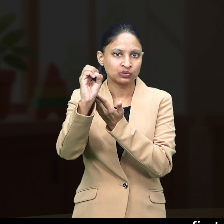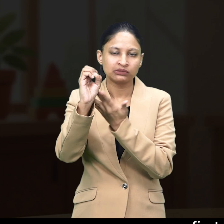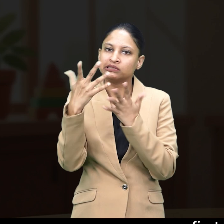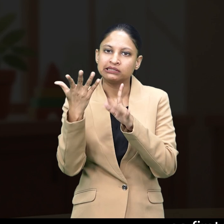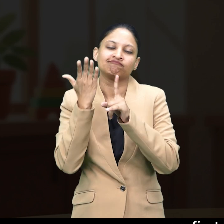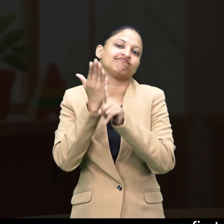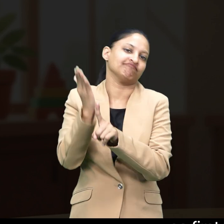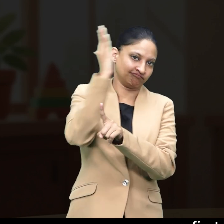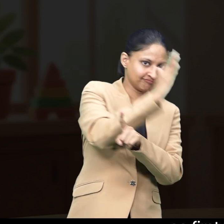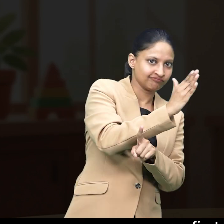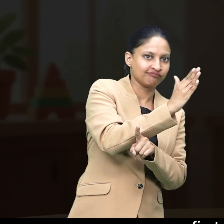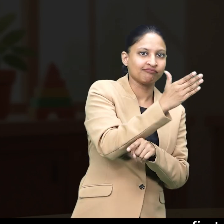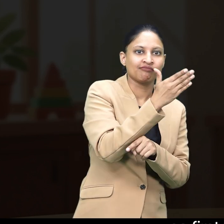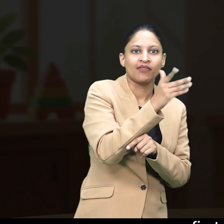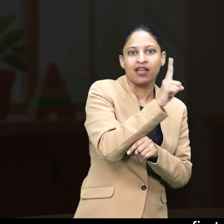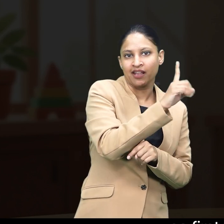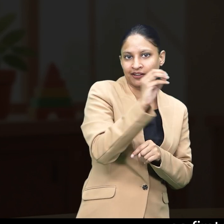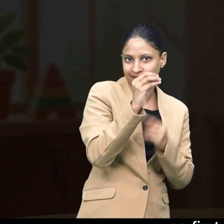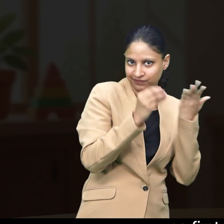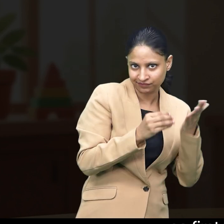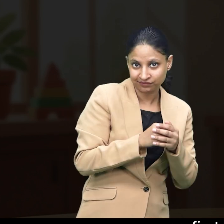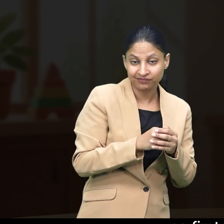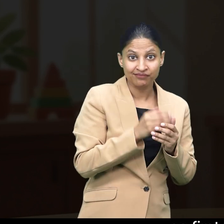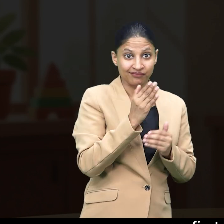So first we borrow from hundreds.